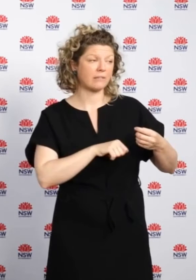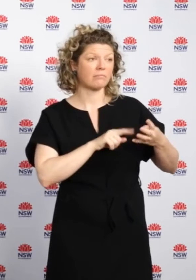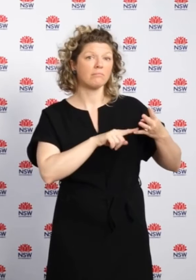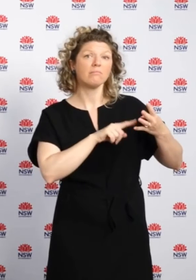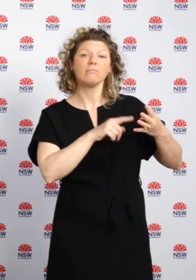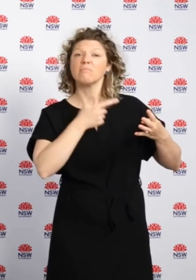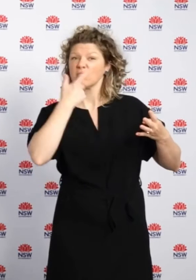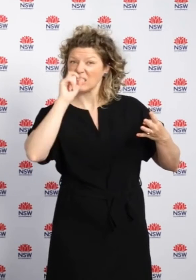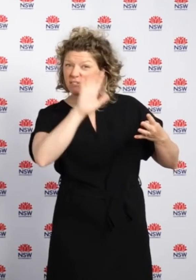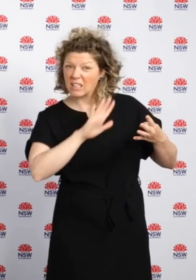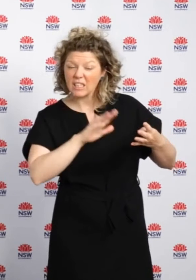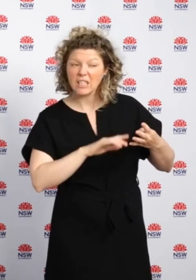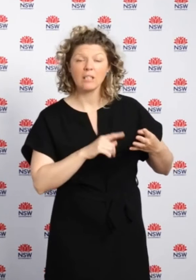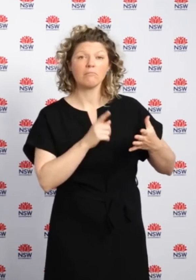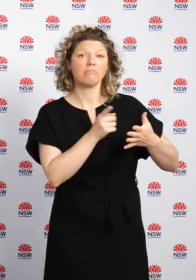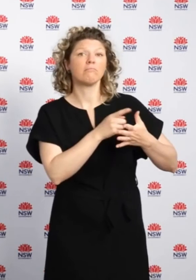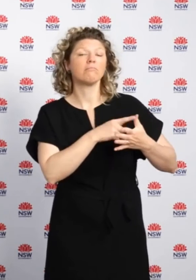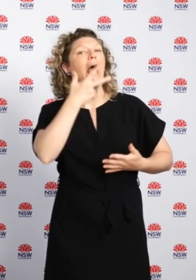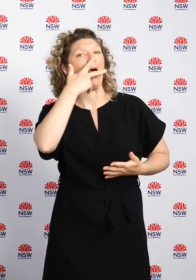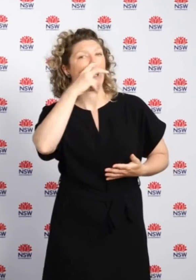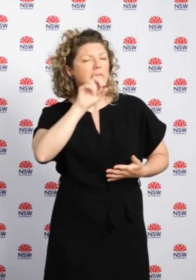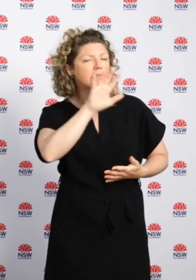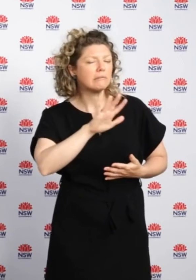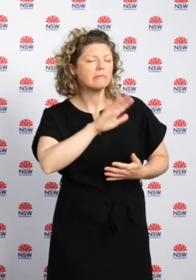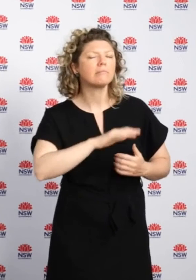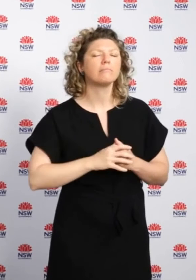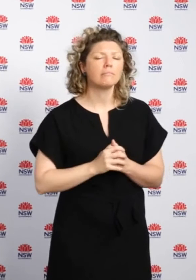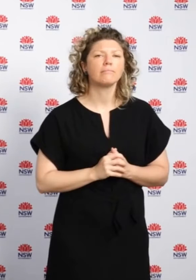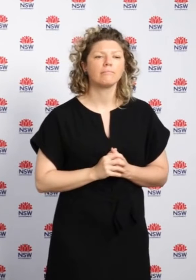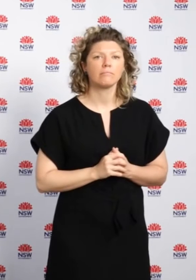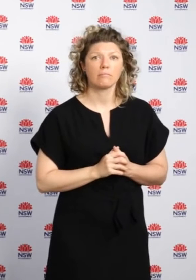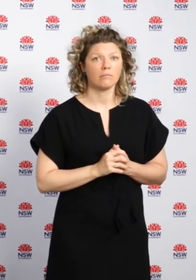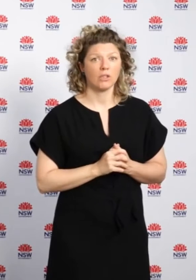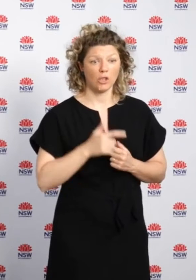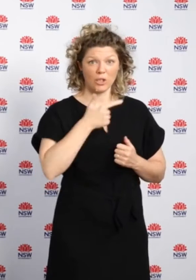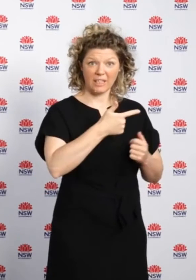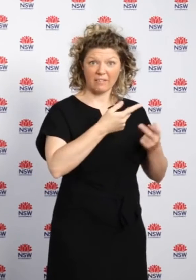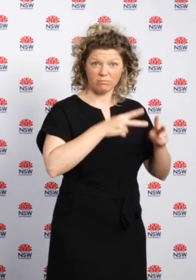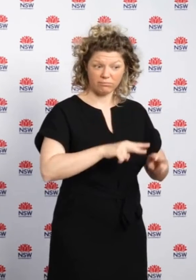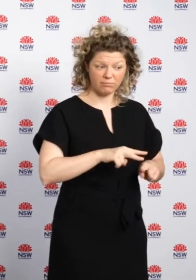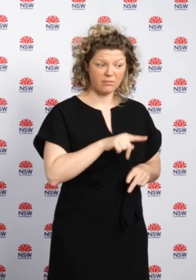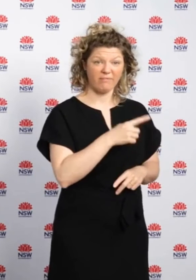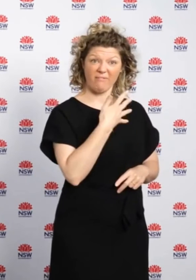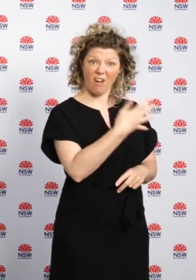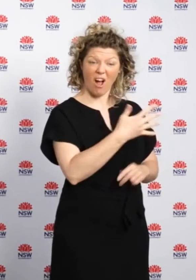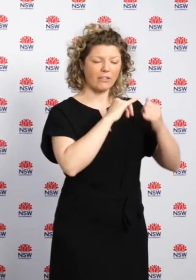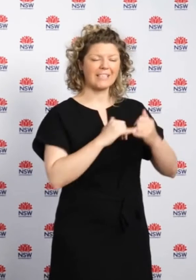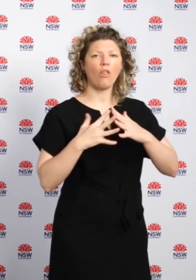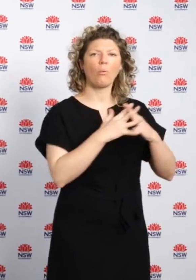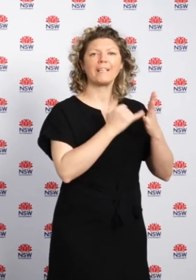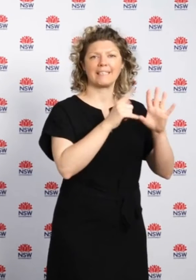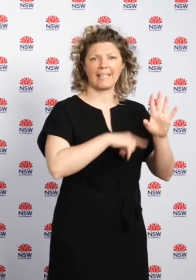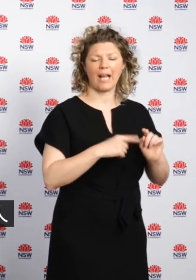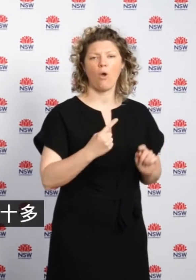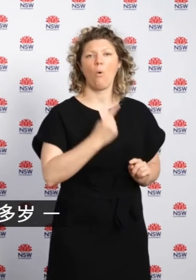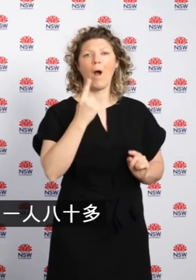were in their 70s, and 1 person was in their 80s. 5 people were from southwestern Sydney, 1 person was